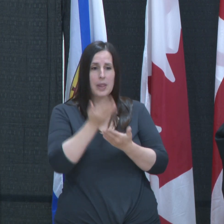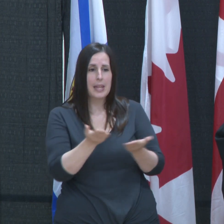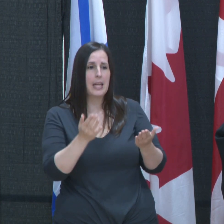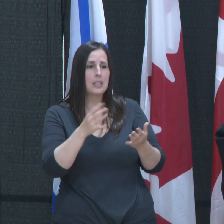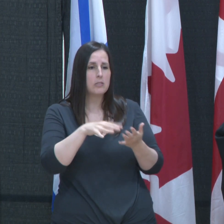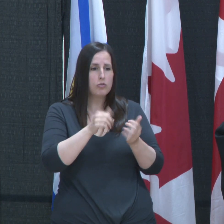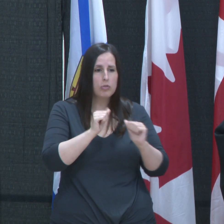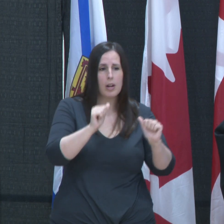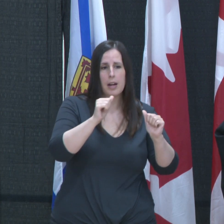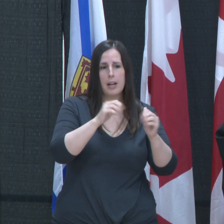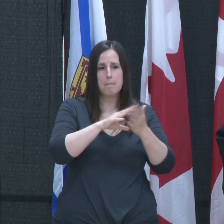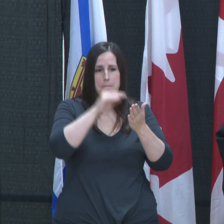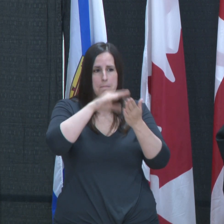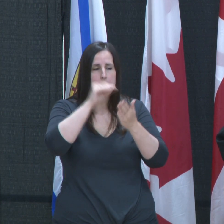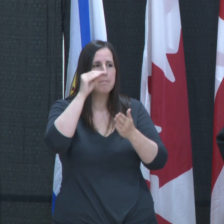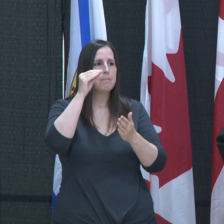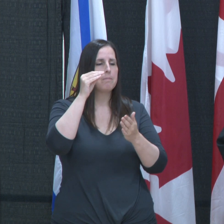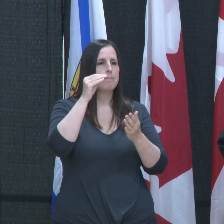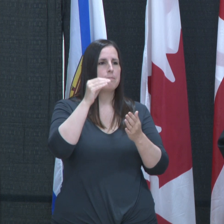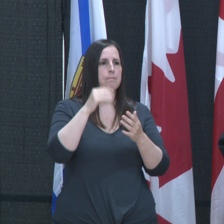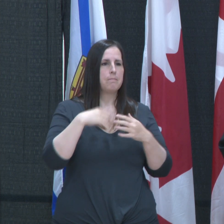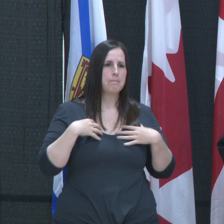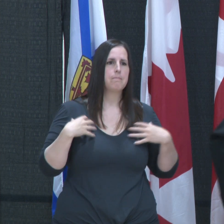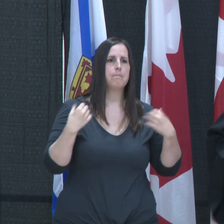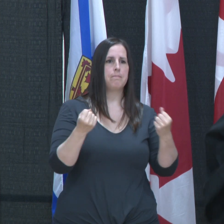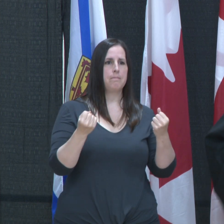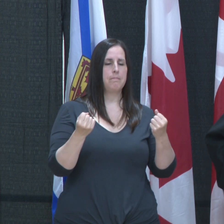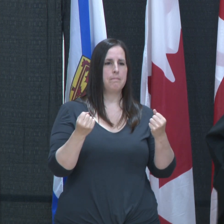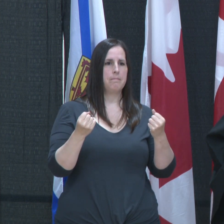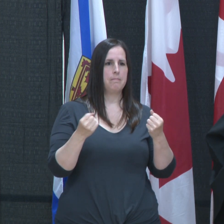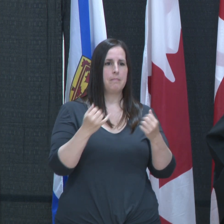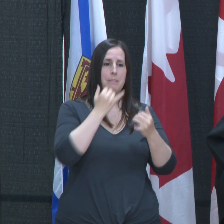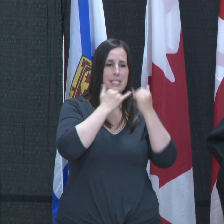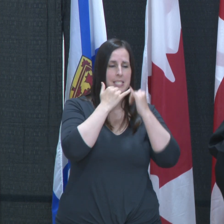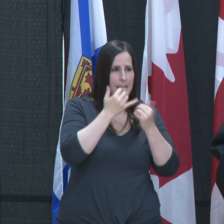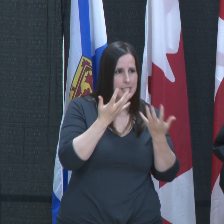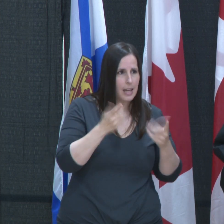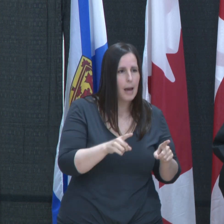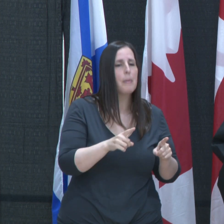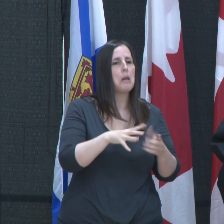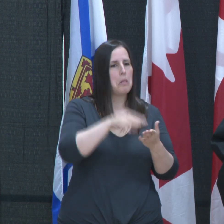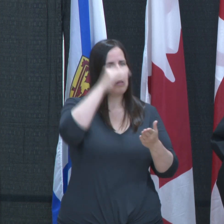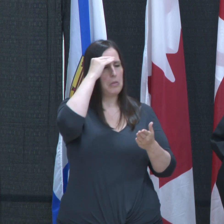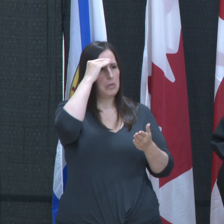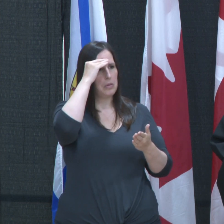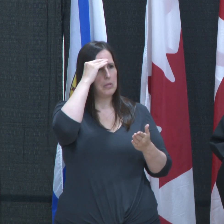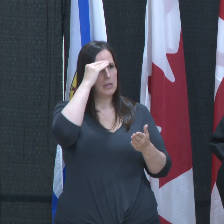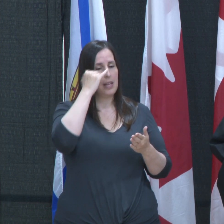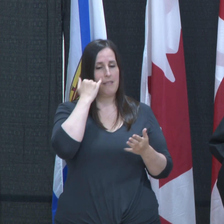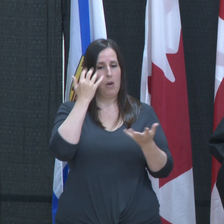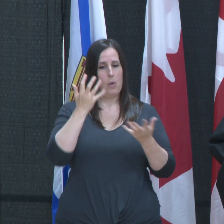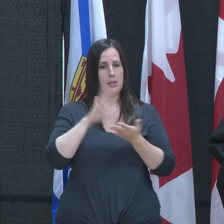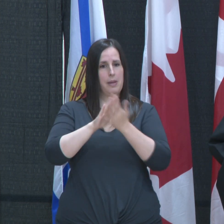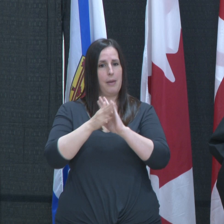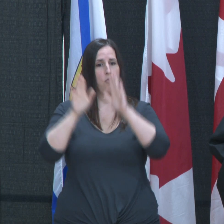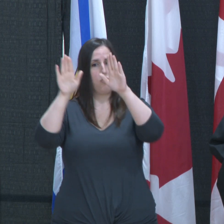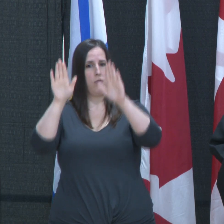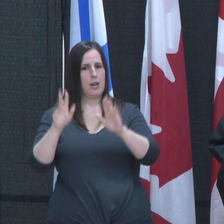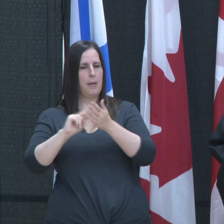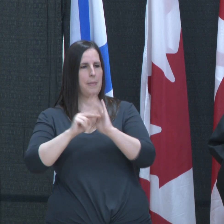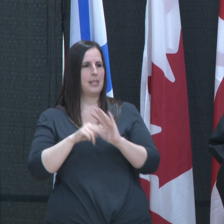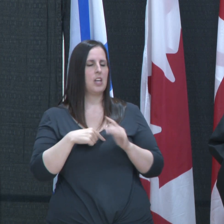your mistakes, build resilience. In order to be truly great at what we do, we need to fall down and pick ourselves